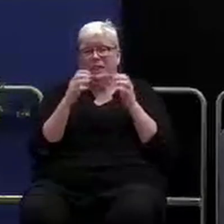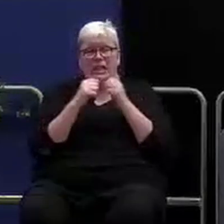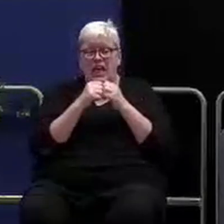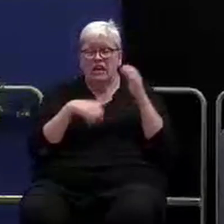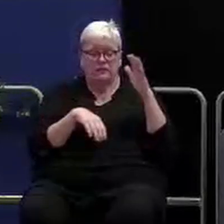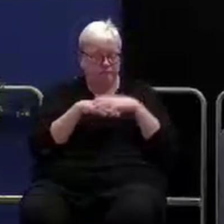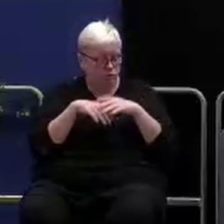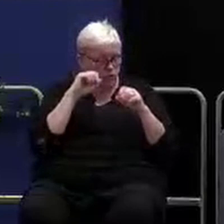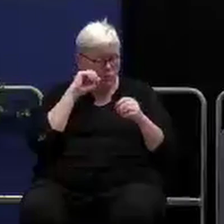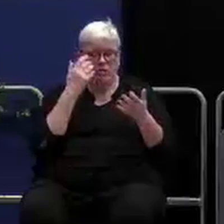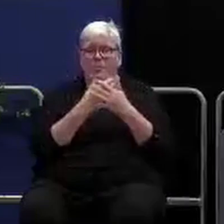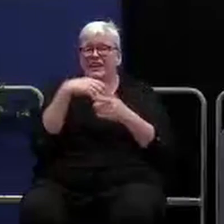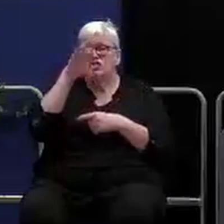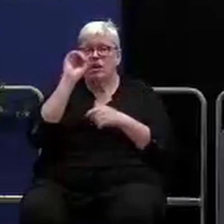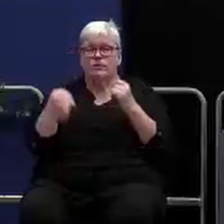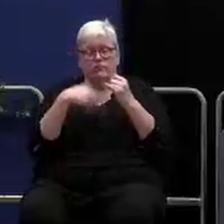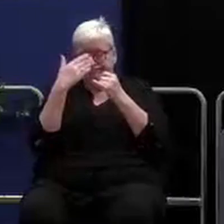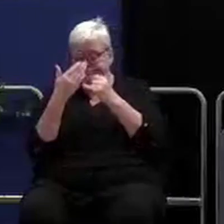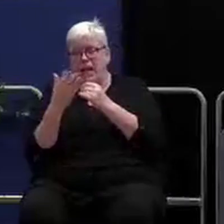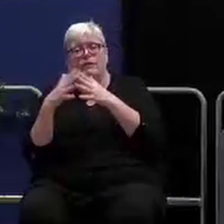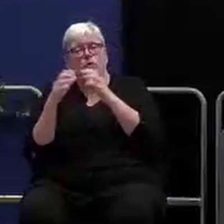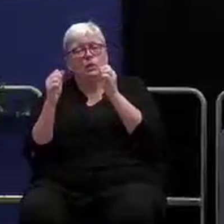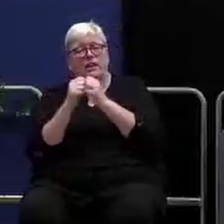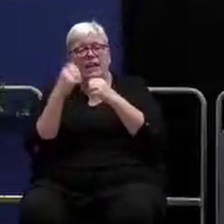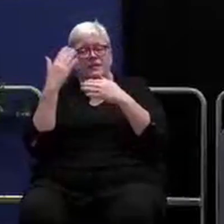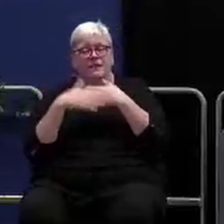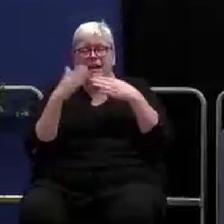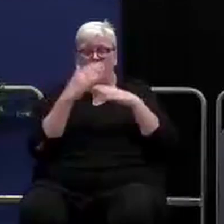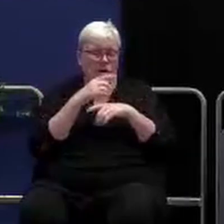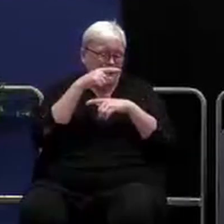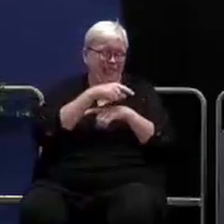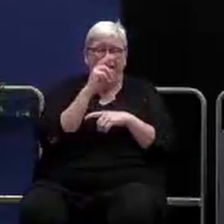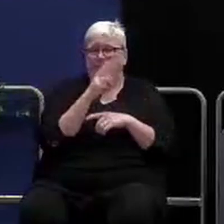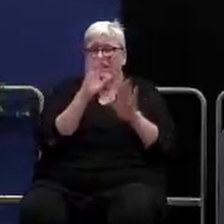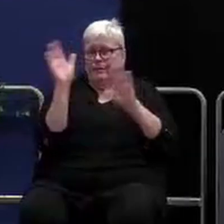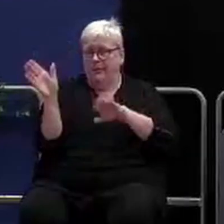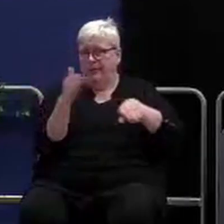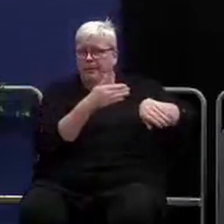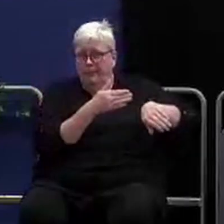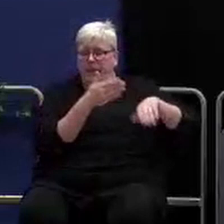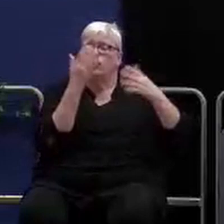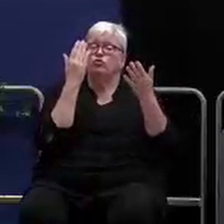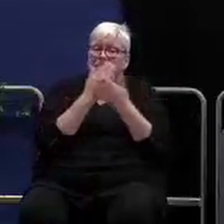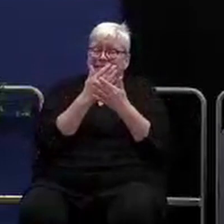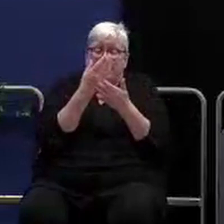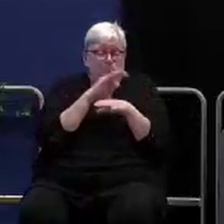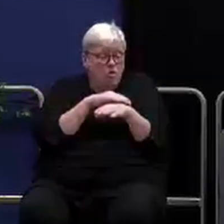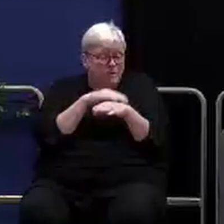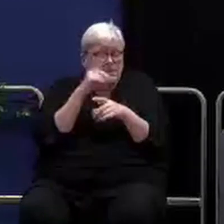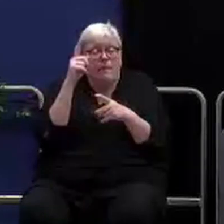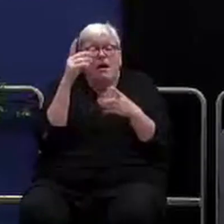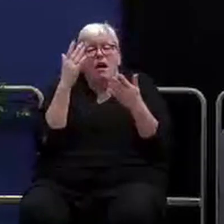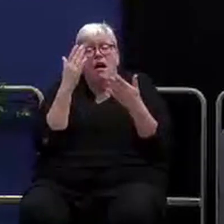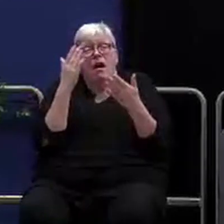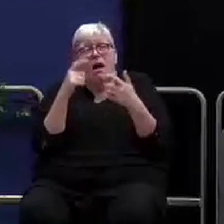will have a chapter done by the end of this weekend, and then I will never look at it again. So there were those moments, but a lot of it